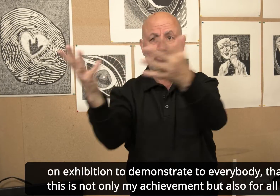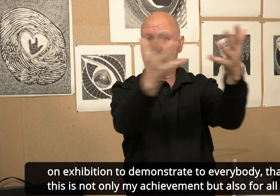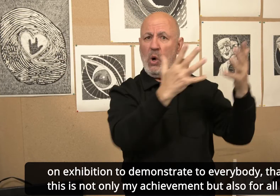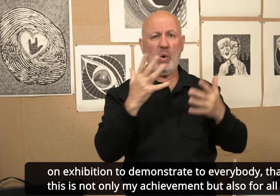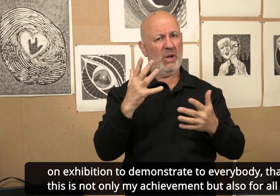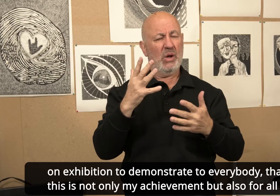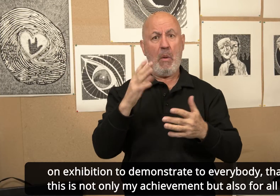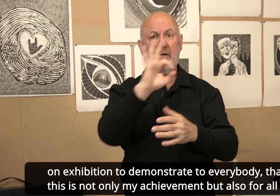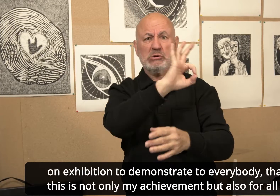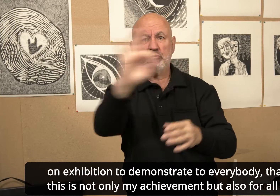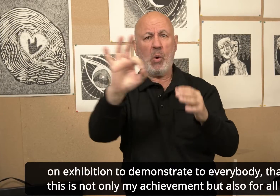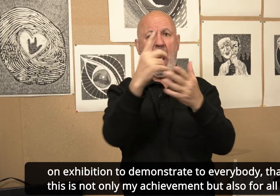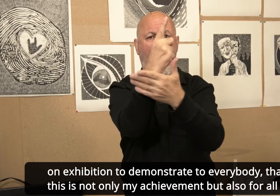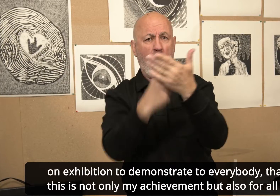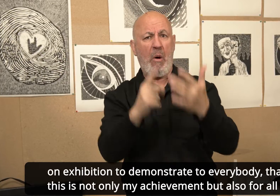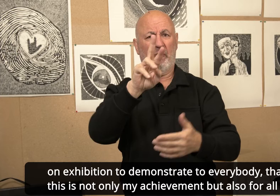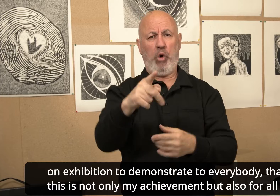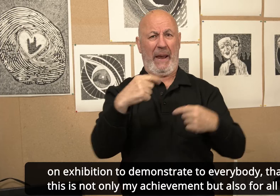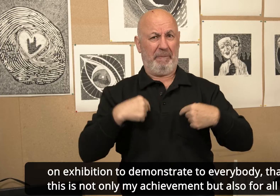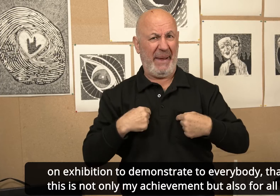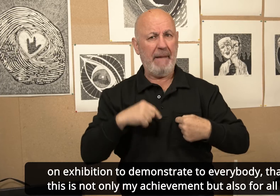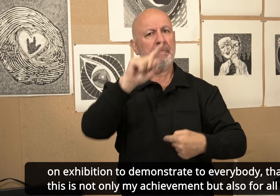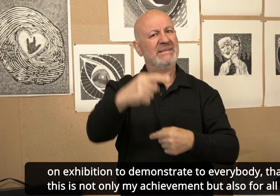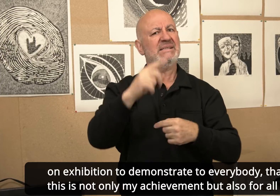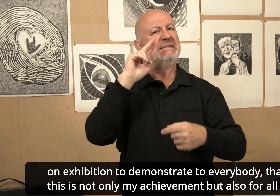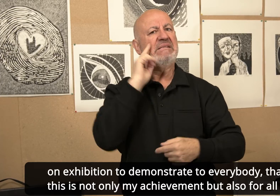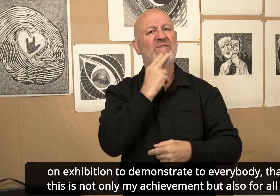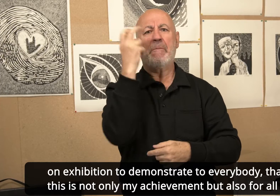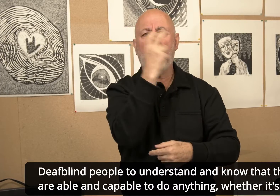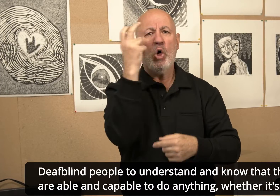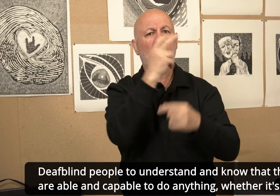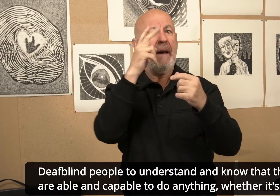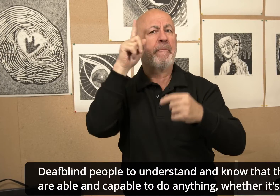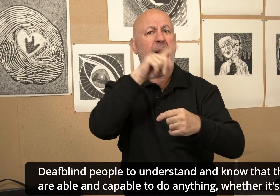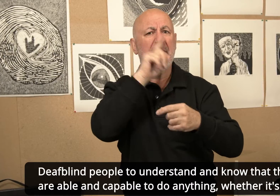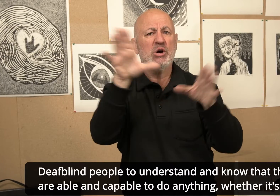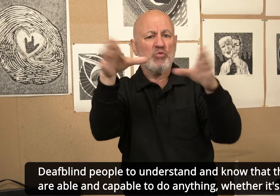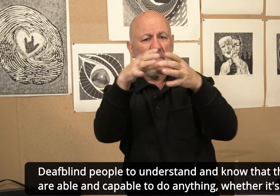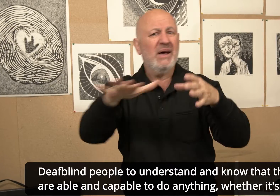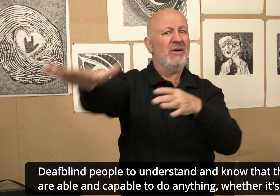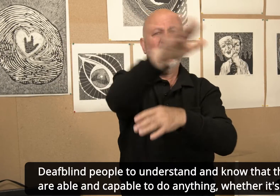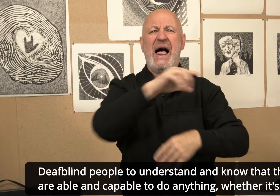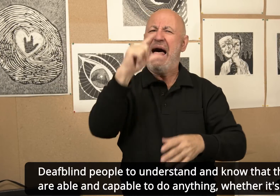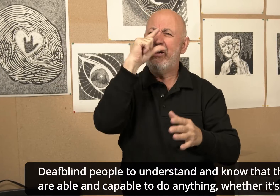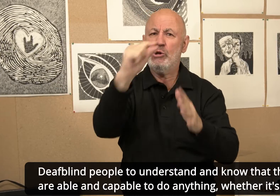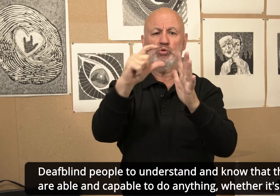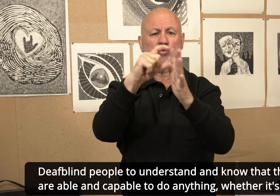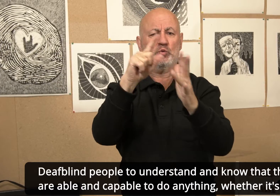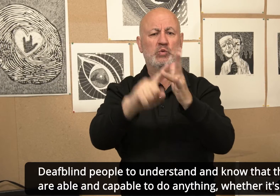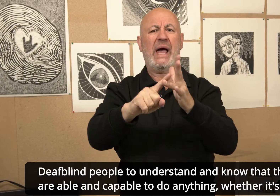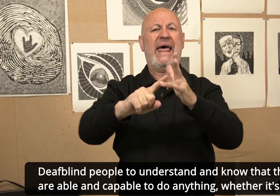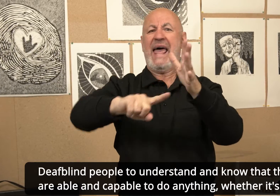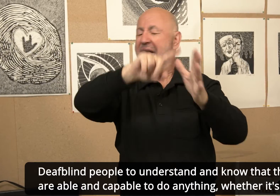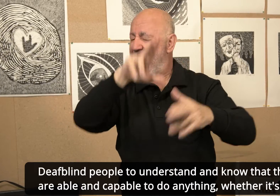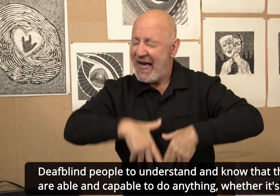artwork on exhibition to demonstrate to everybody that this is not only my achievement, but also for all deafblind people to understand and